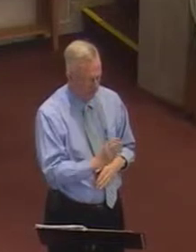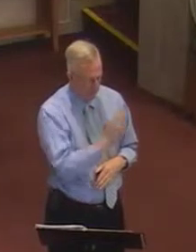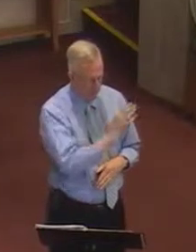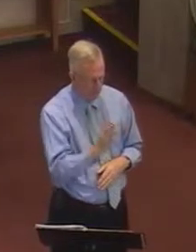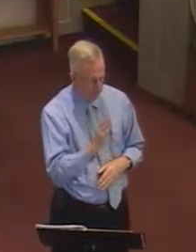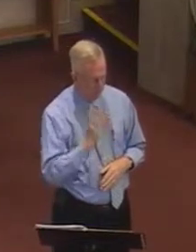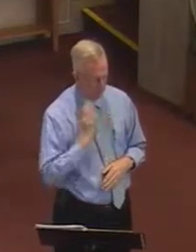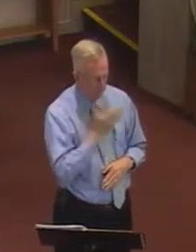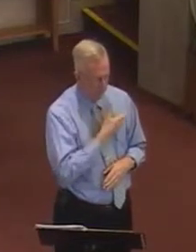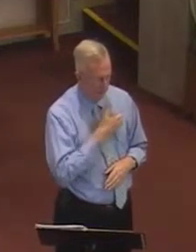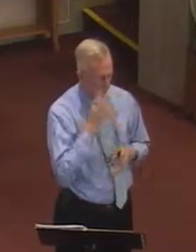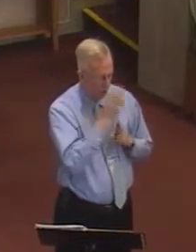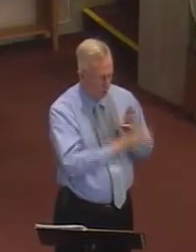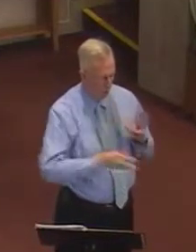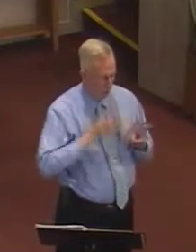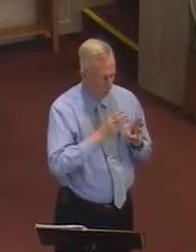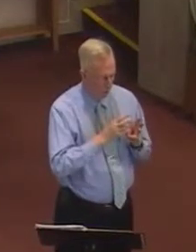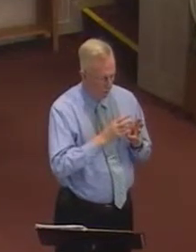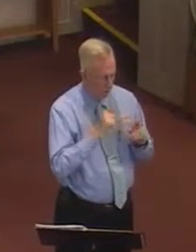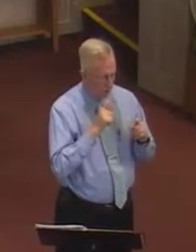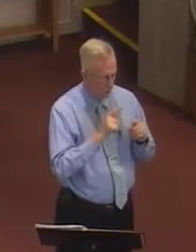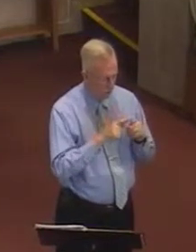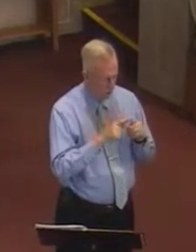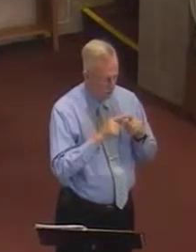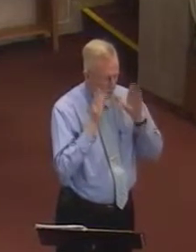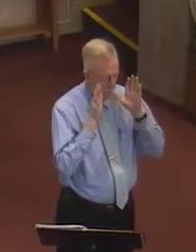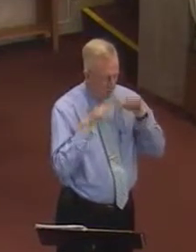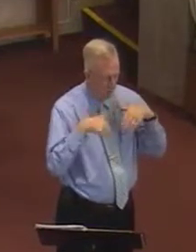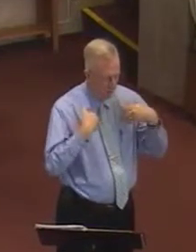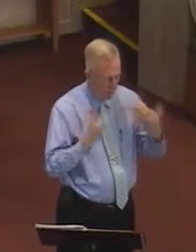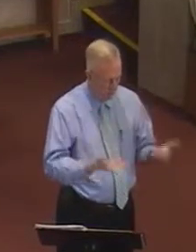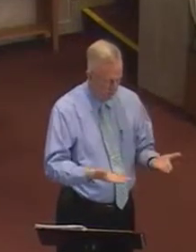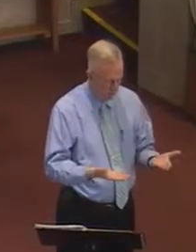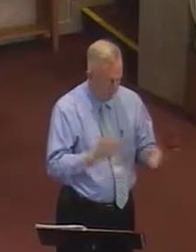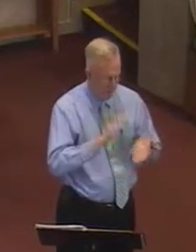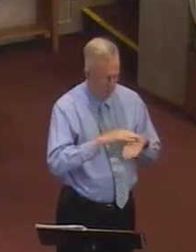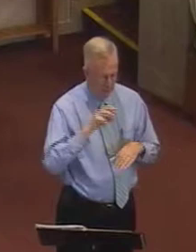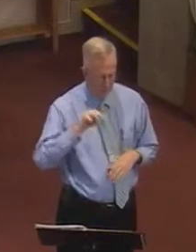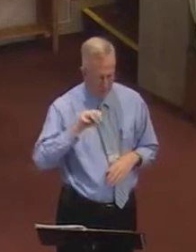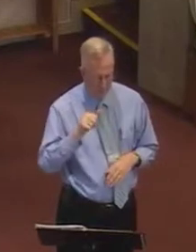world to the Blessed Mother on this Marian Day.